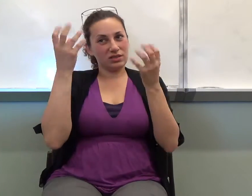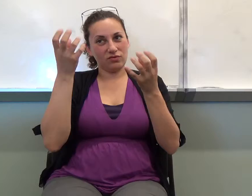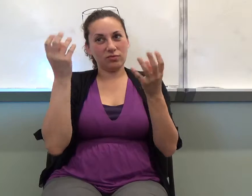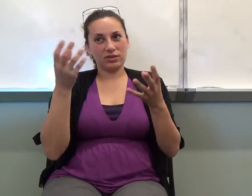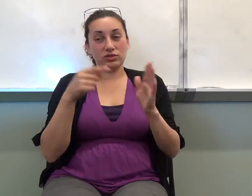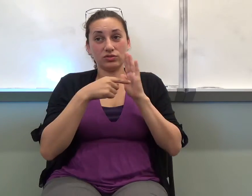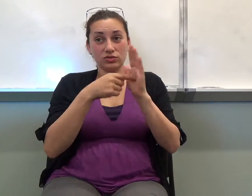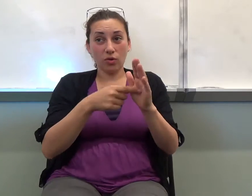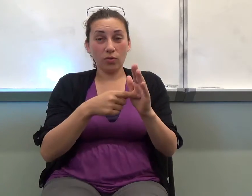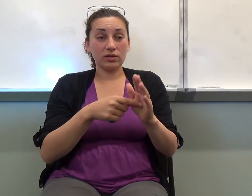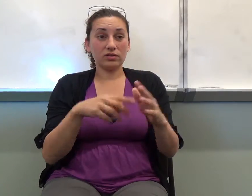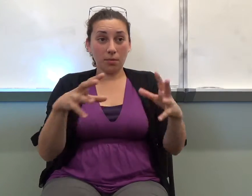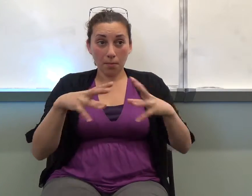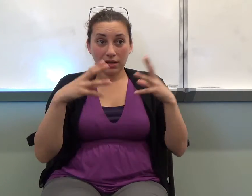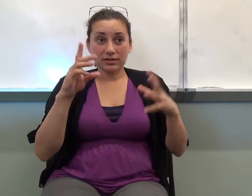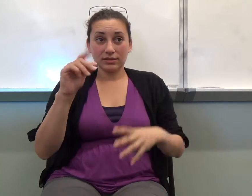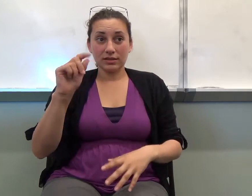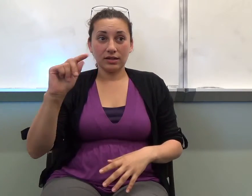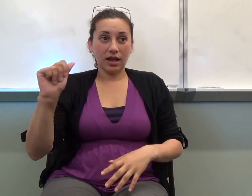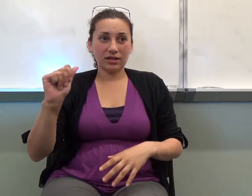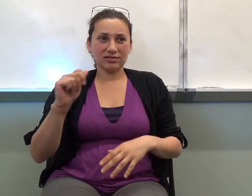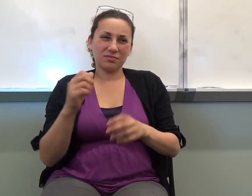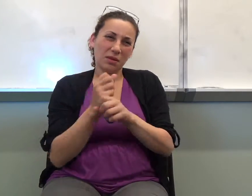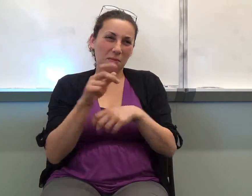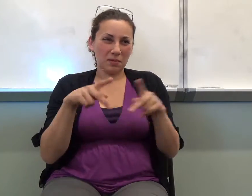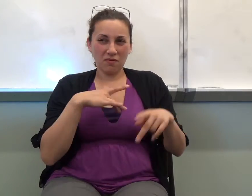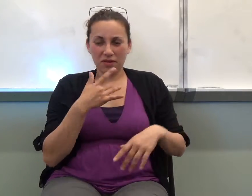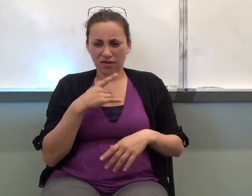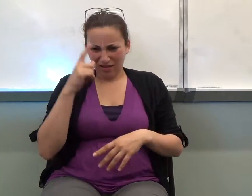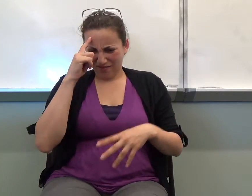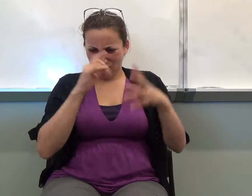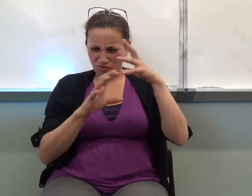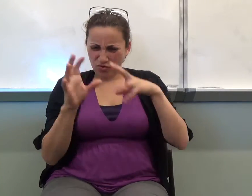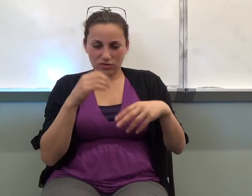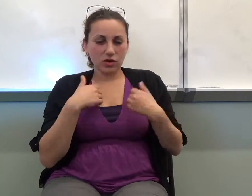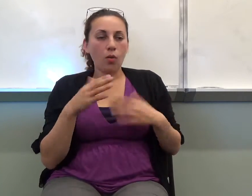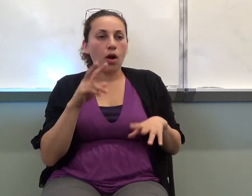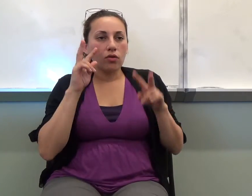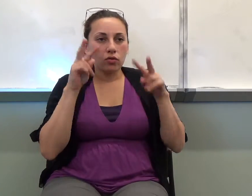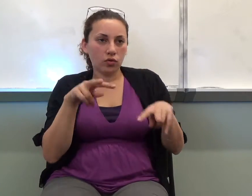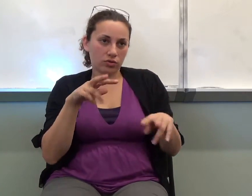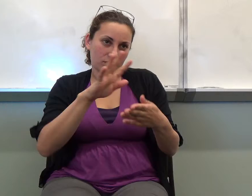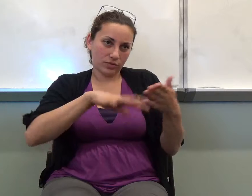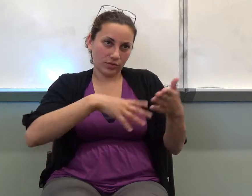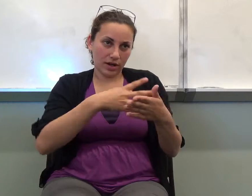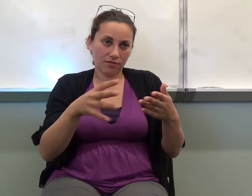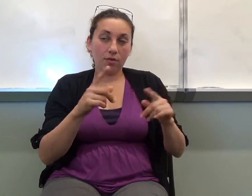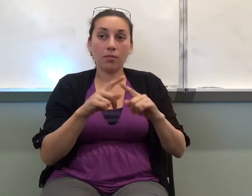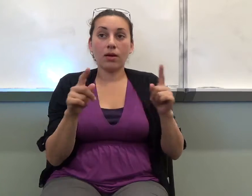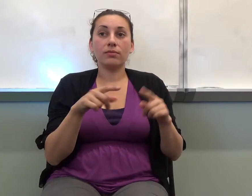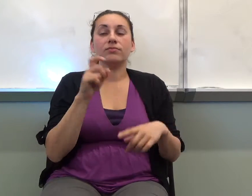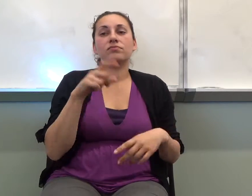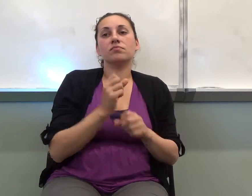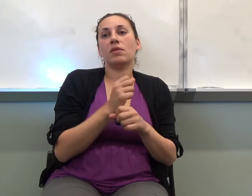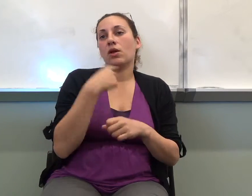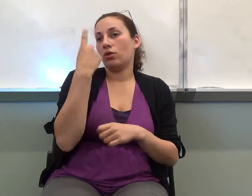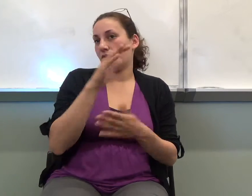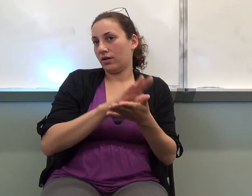data is going to turn people off. It's going to confuse them. They won't look at the graph and so forth. So I've got to get it to look nice. I've got to get it down